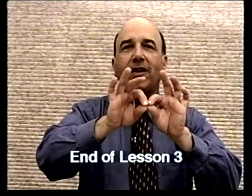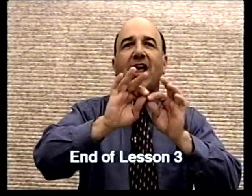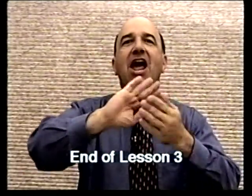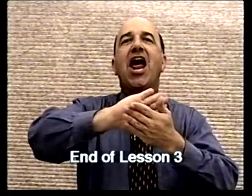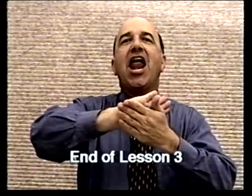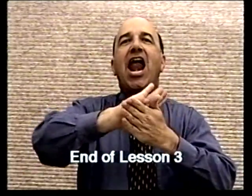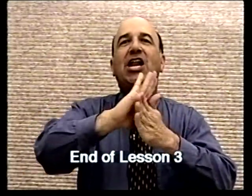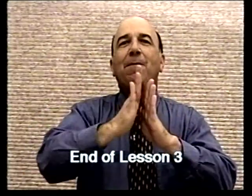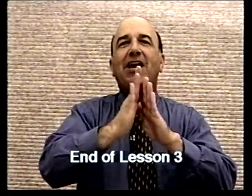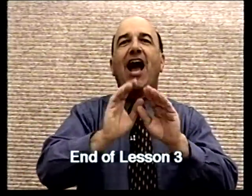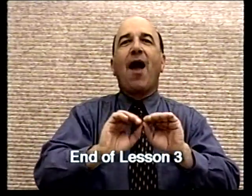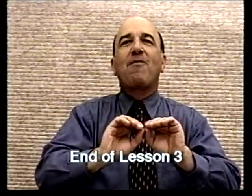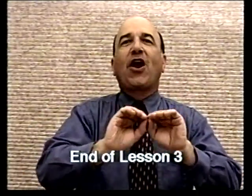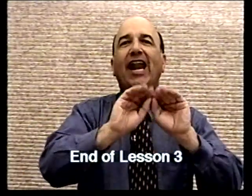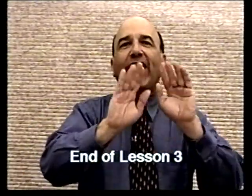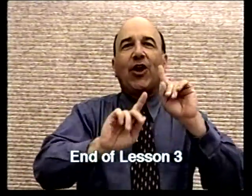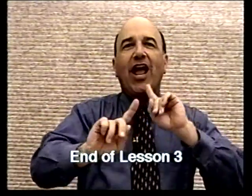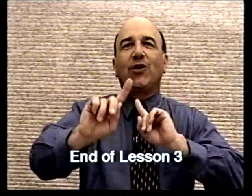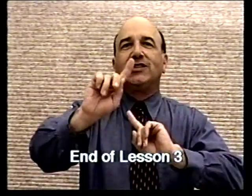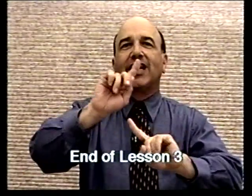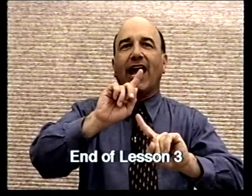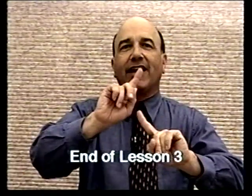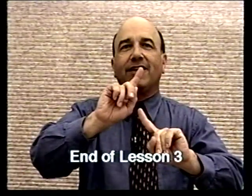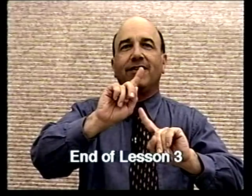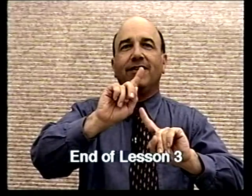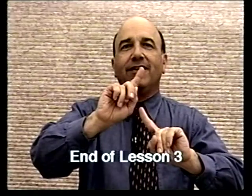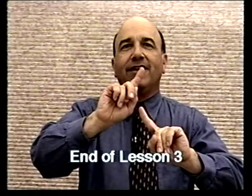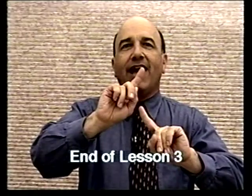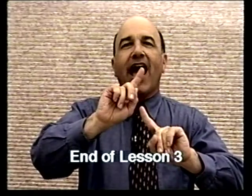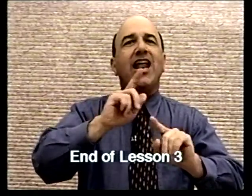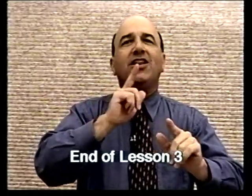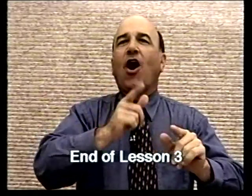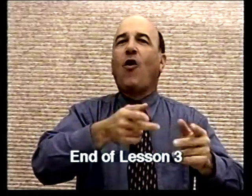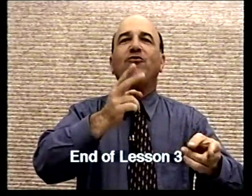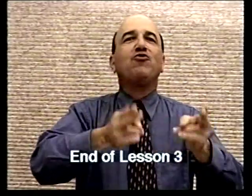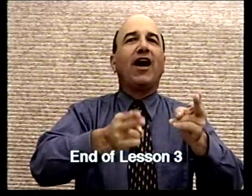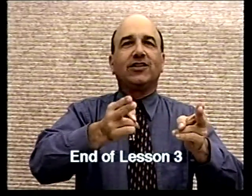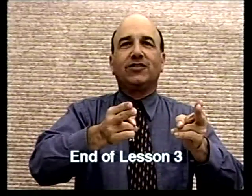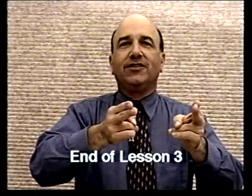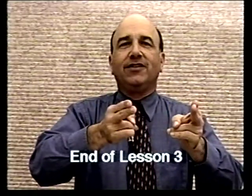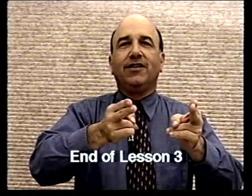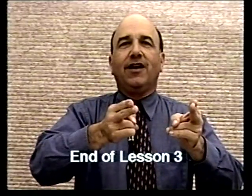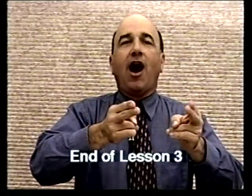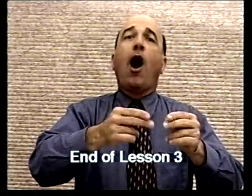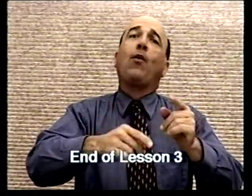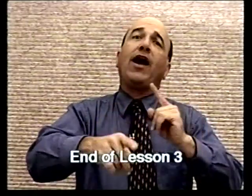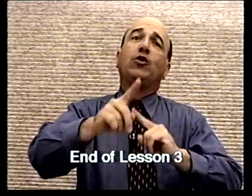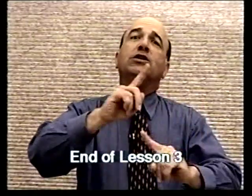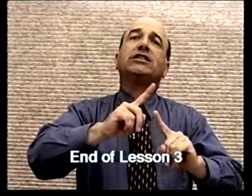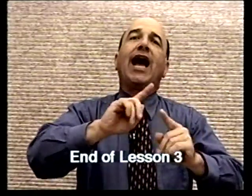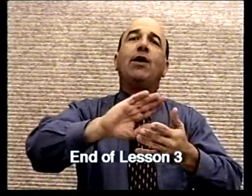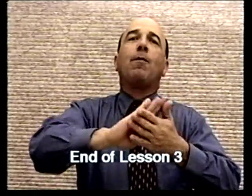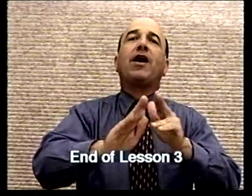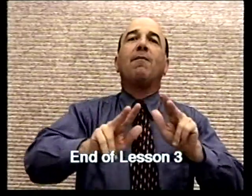important to become clear in the signing, and don't rush. Otherwise, your sign will become